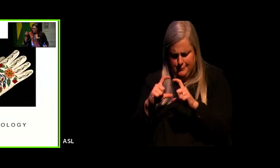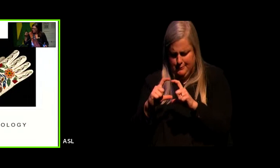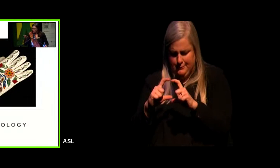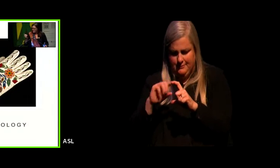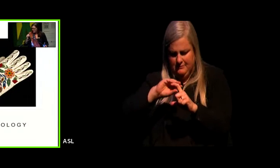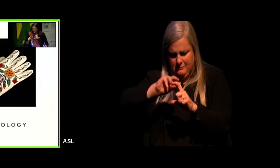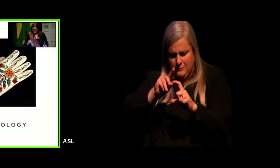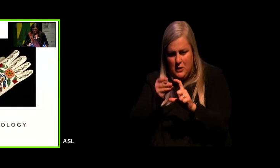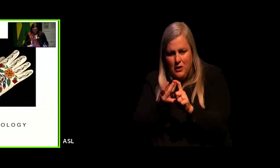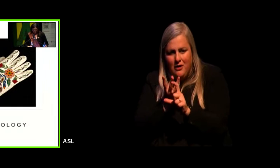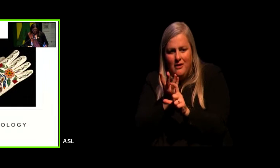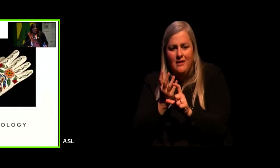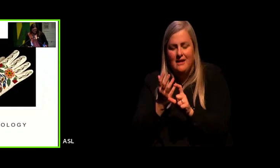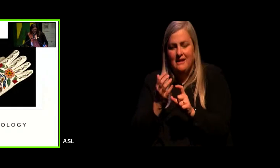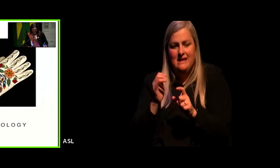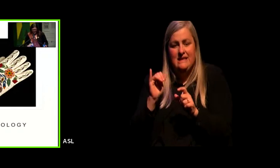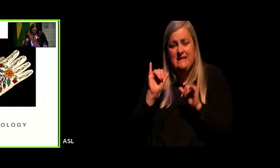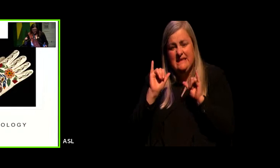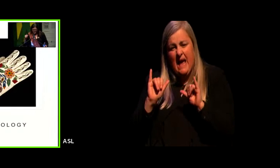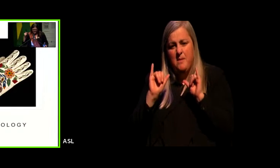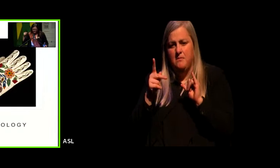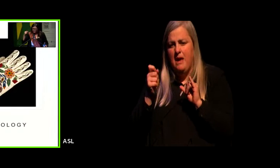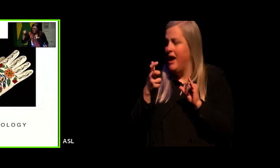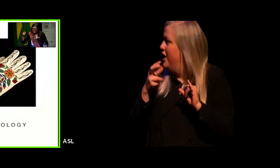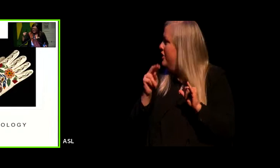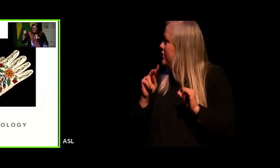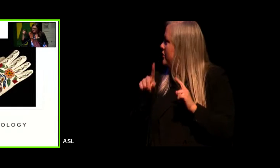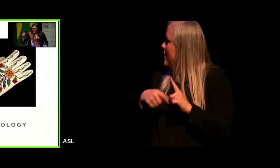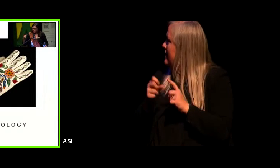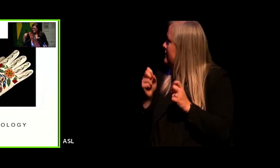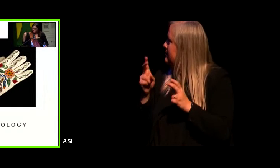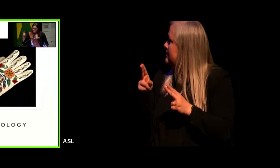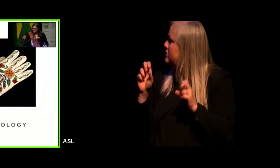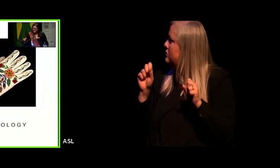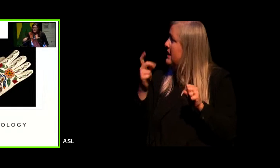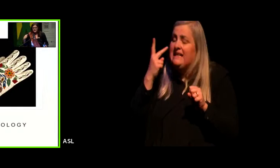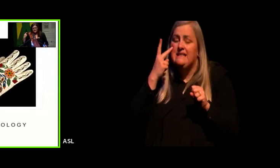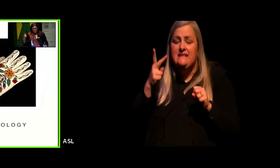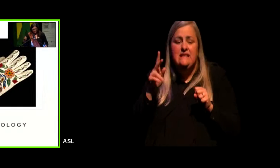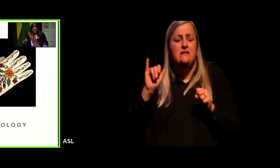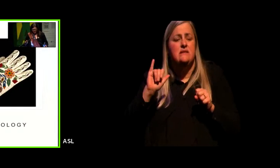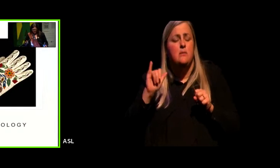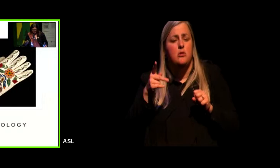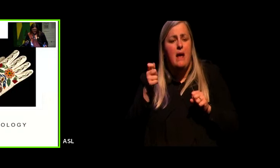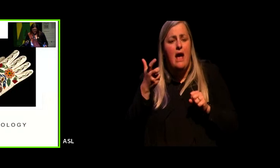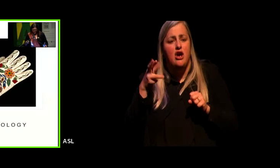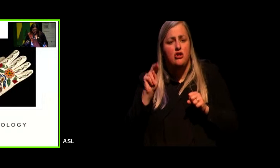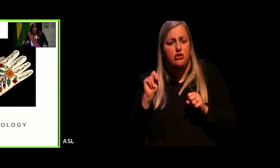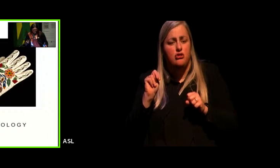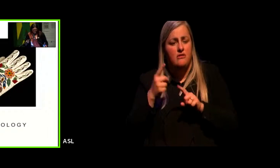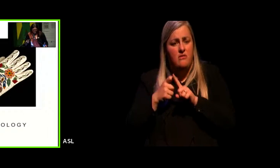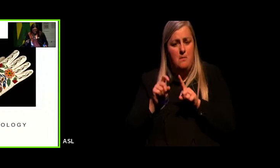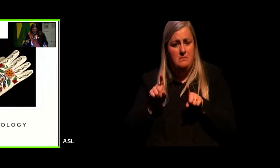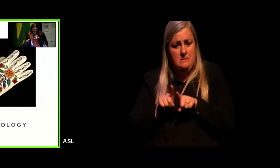that it would have been when it was discarded. And you can see similar motifs and patterns in Métis beading and embroidery from the same